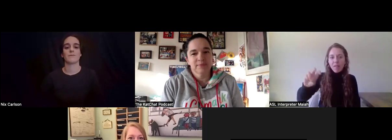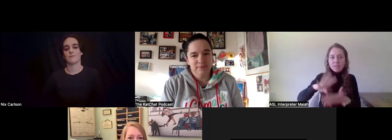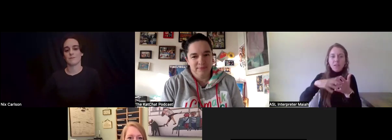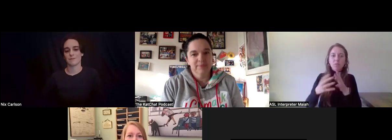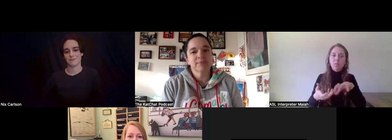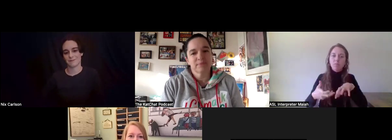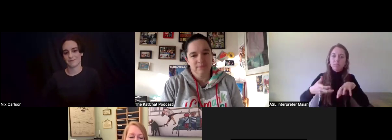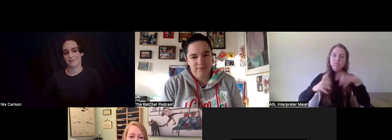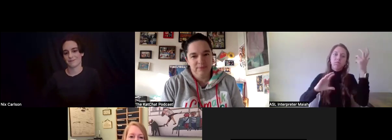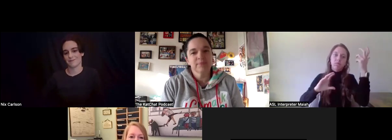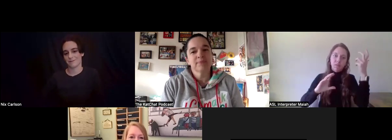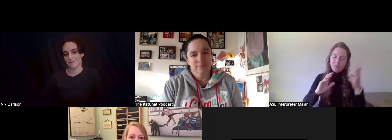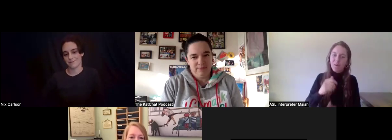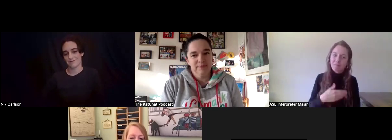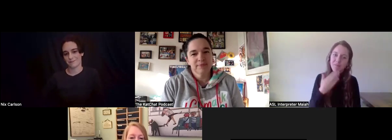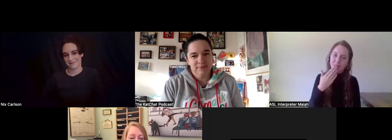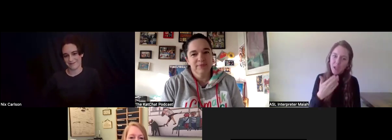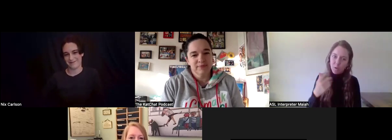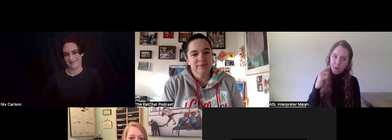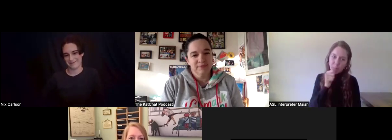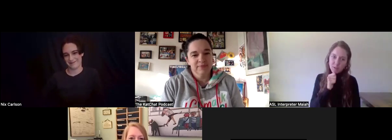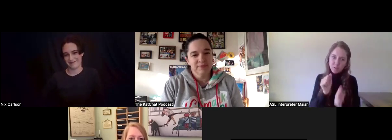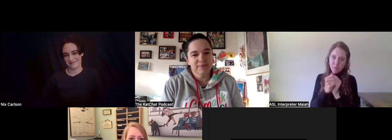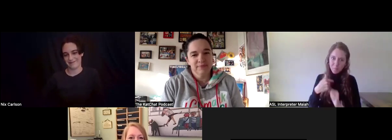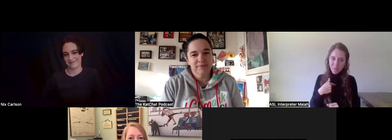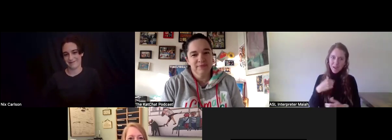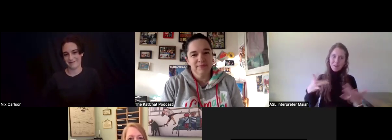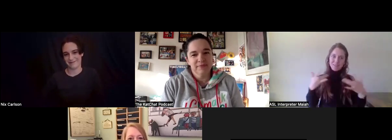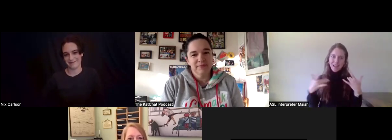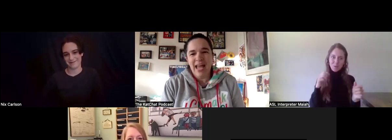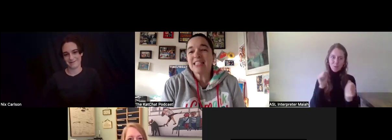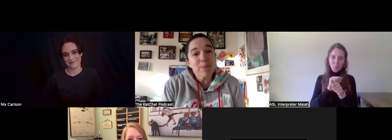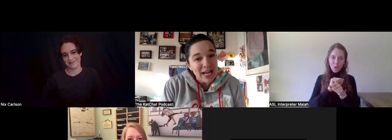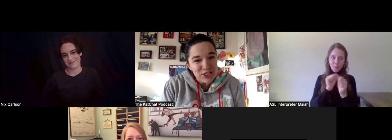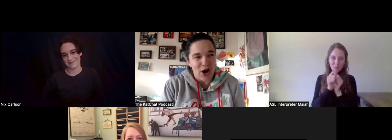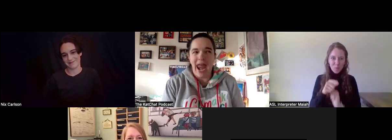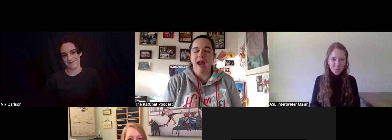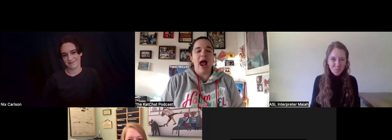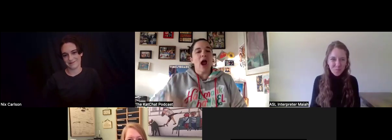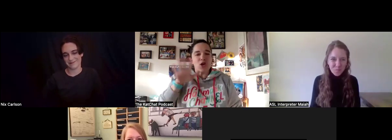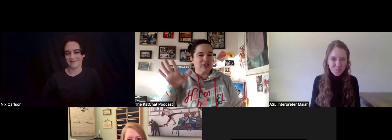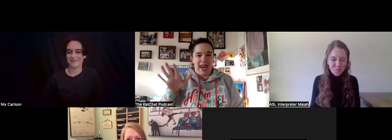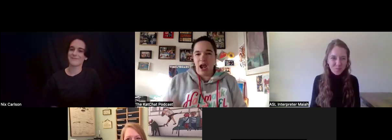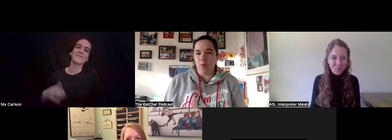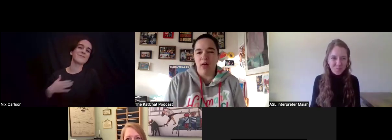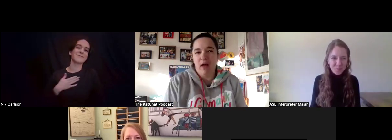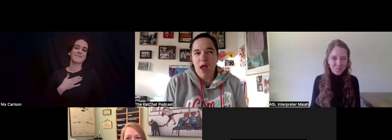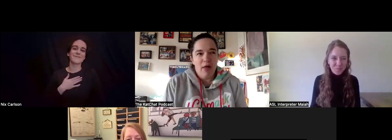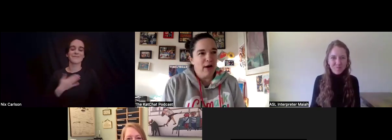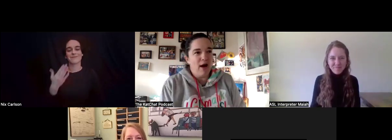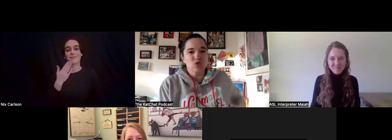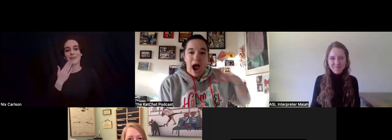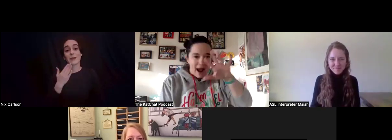I really appreciate you being patient with me because I'm excited to do this with you. It's a pleasure, and I understand